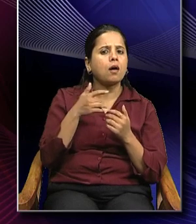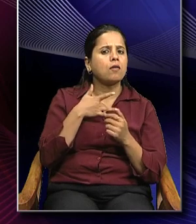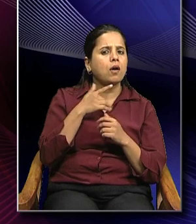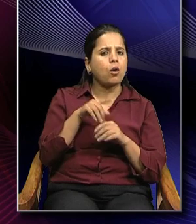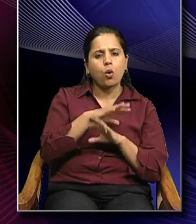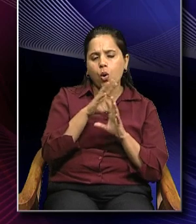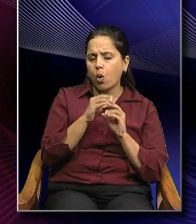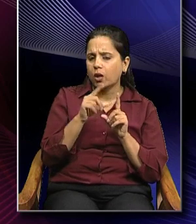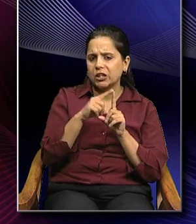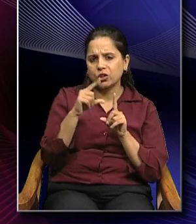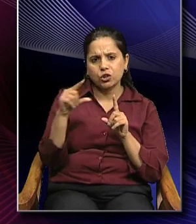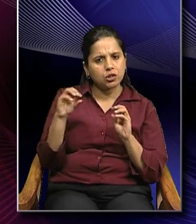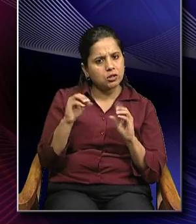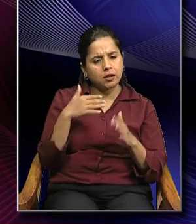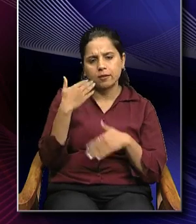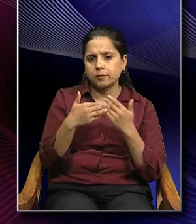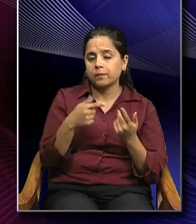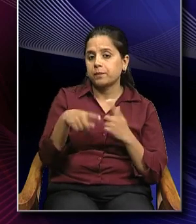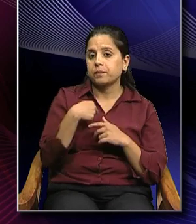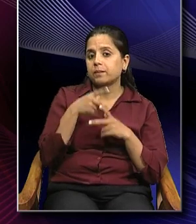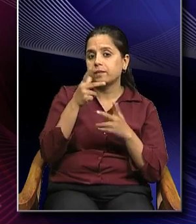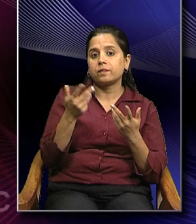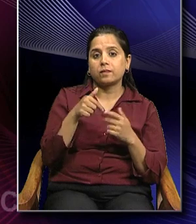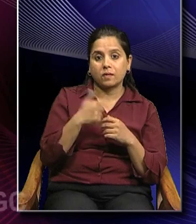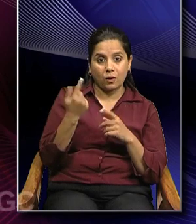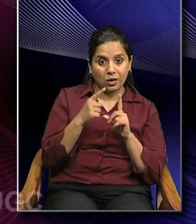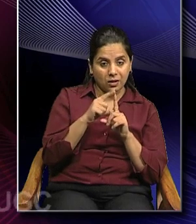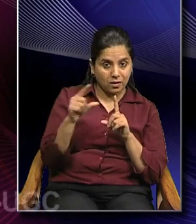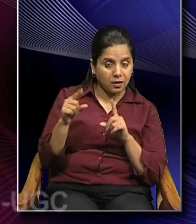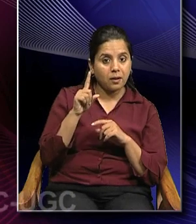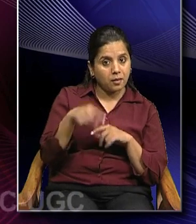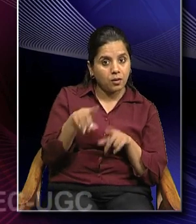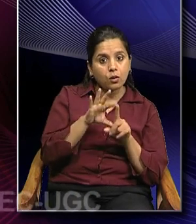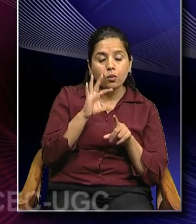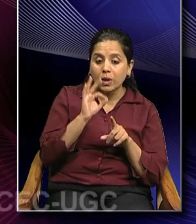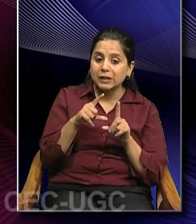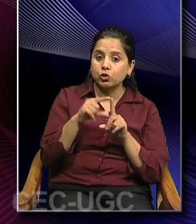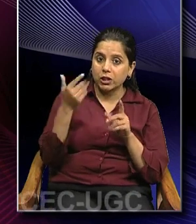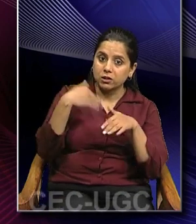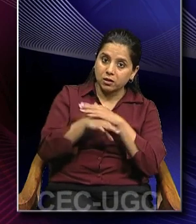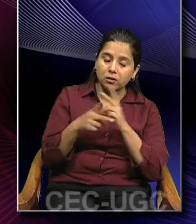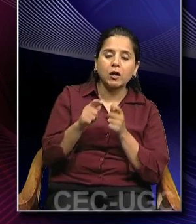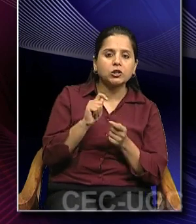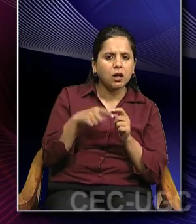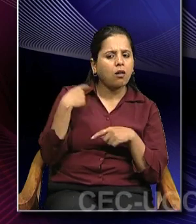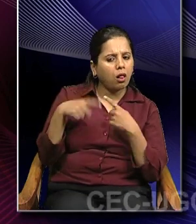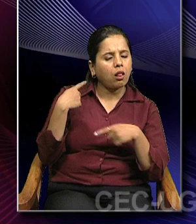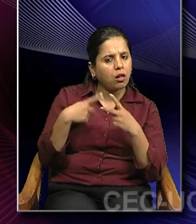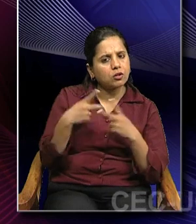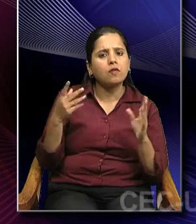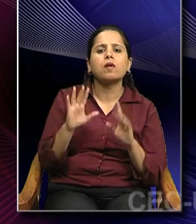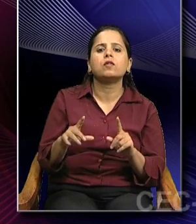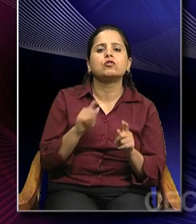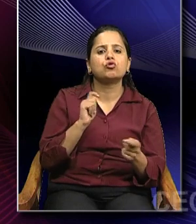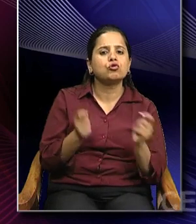all digital, and I would say it is not only digital, even within the digital it is changing every day.